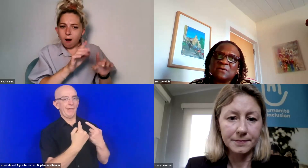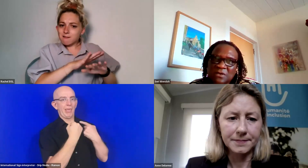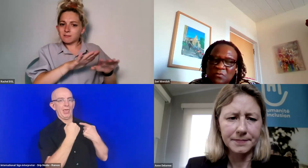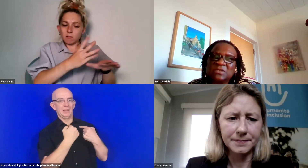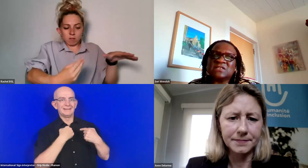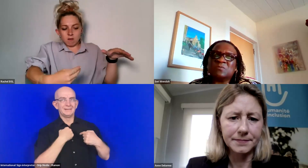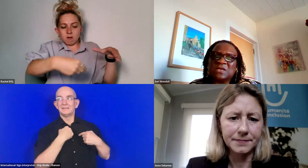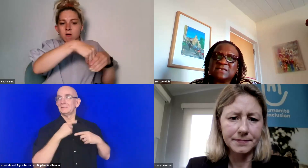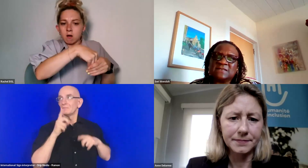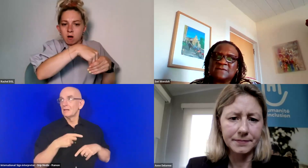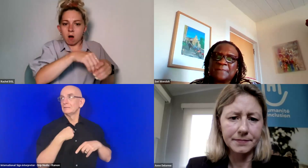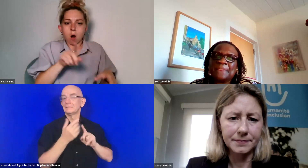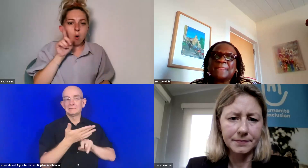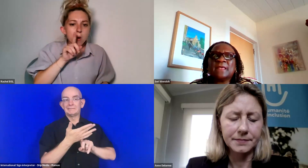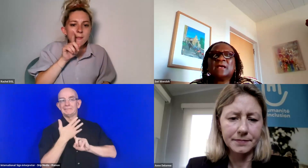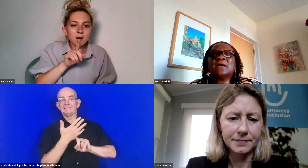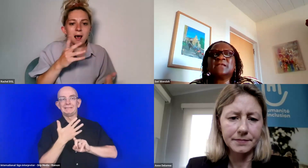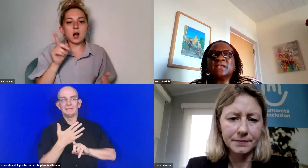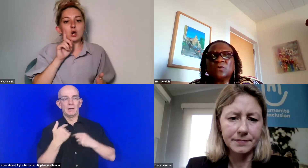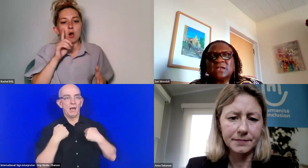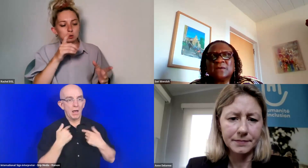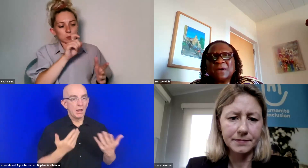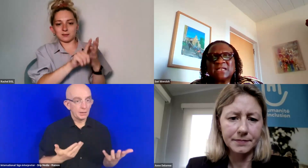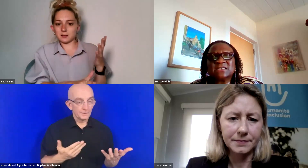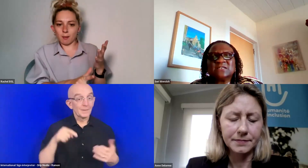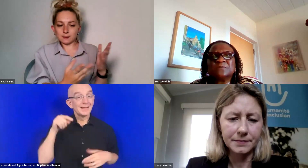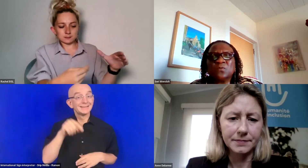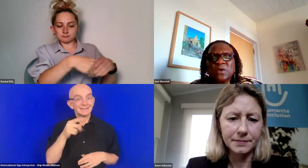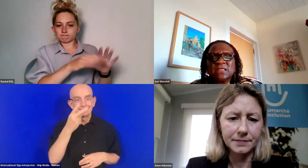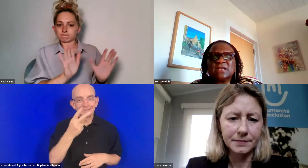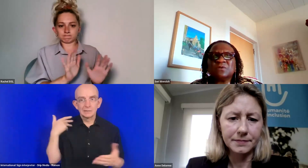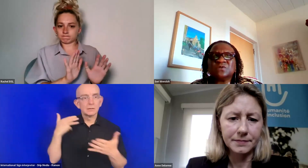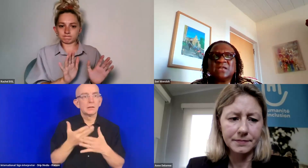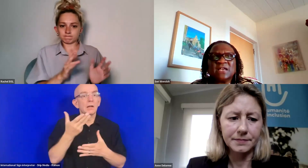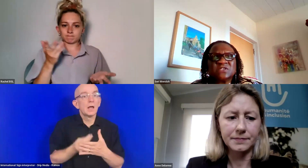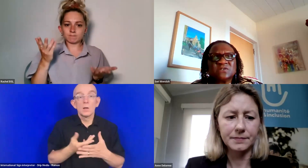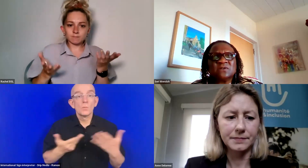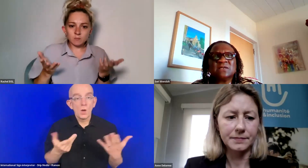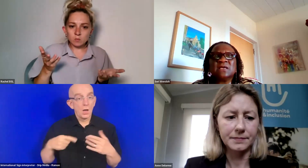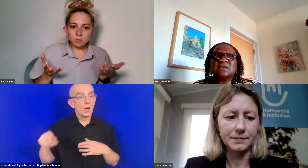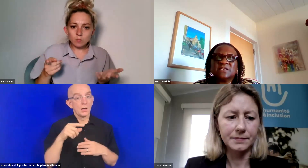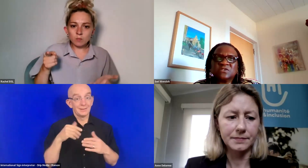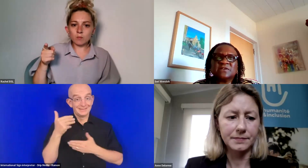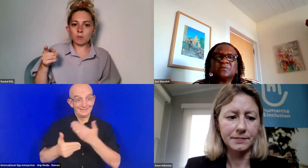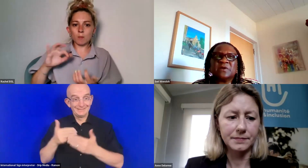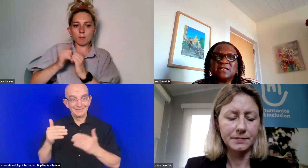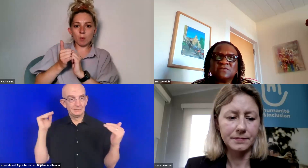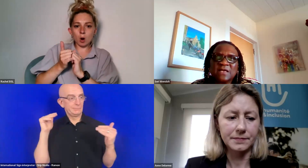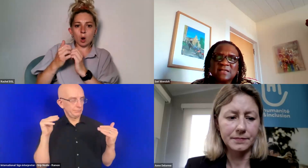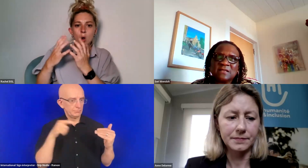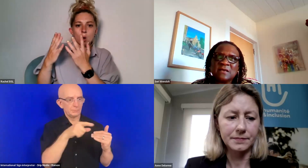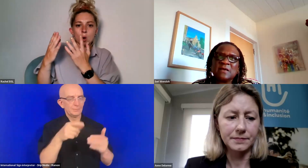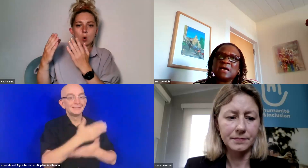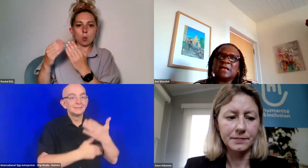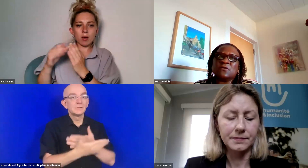girls with disabilities. And equally, partnership with and between national sexual and